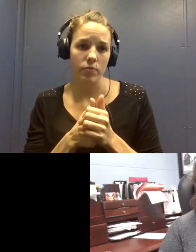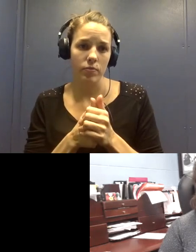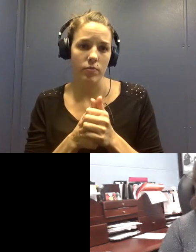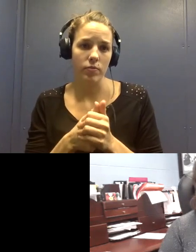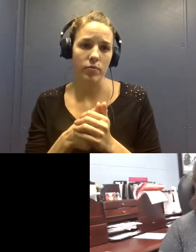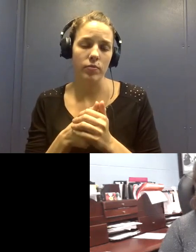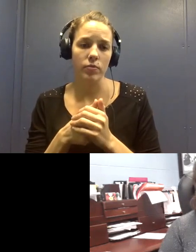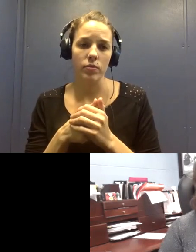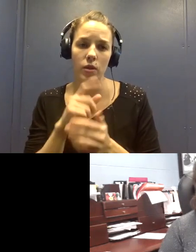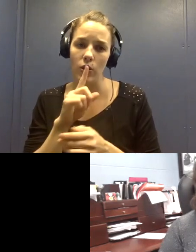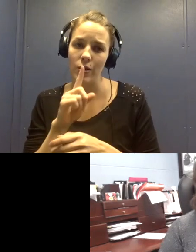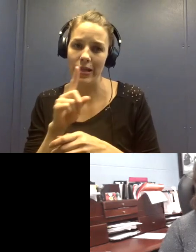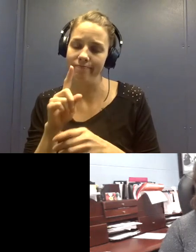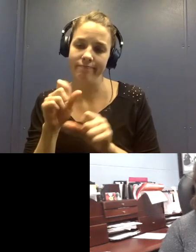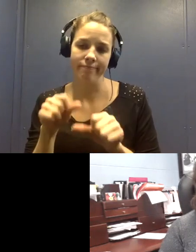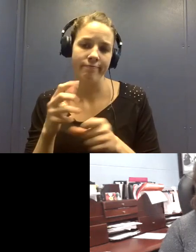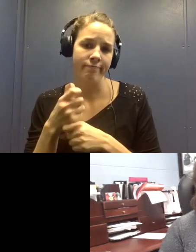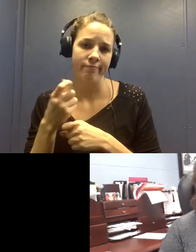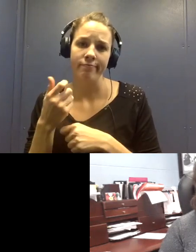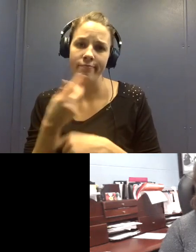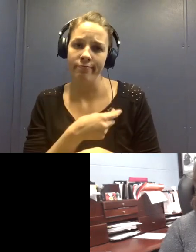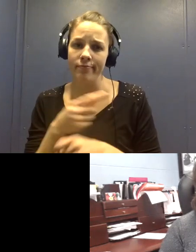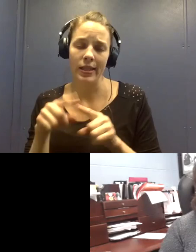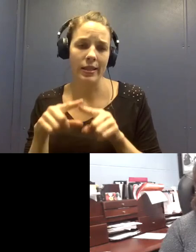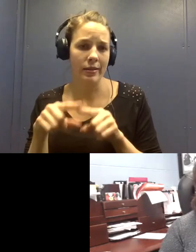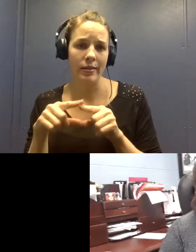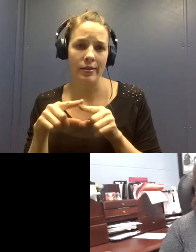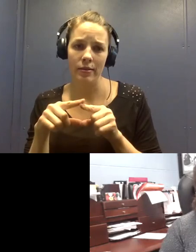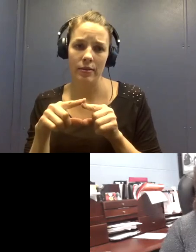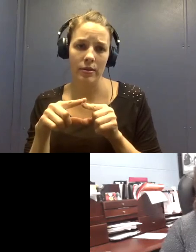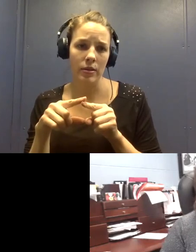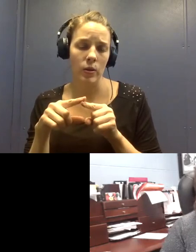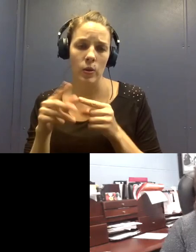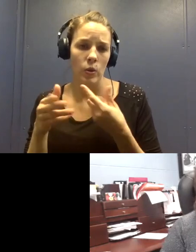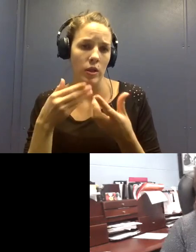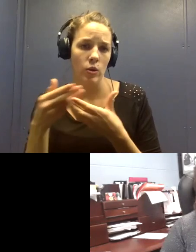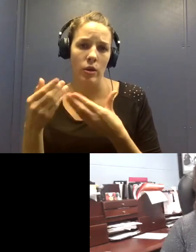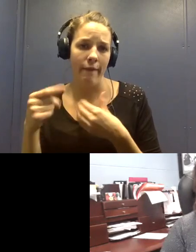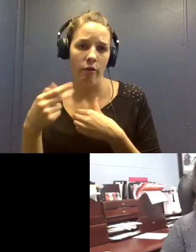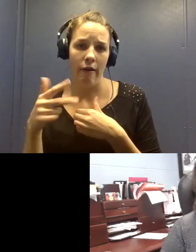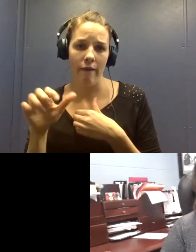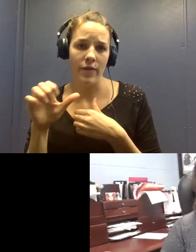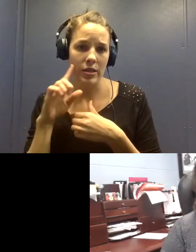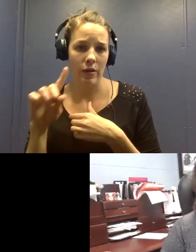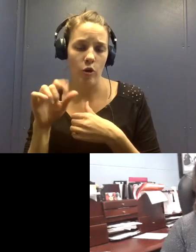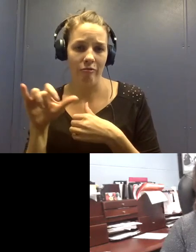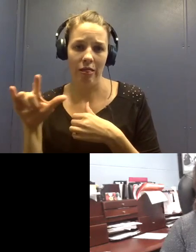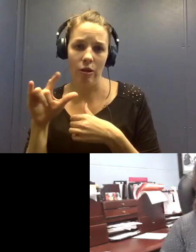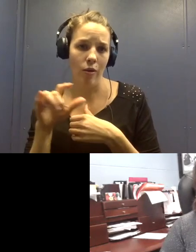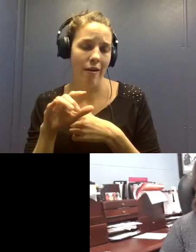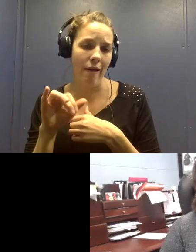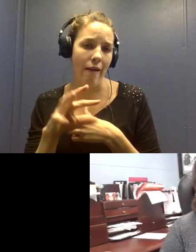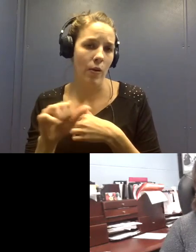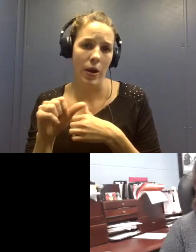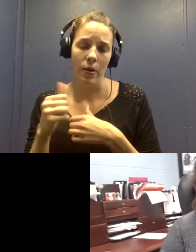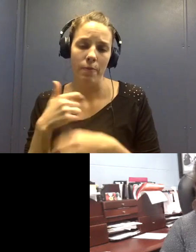Well, they can really get their vaccine depending on if they're in whichever phase they are for Illinois or Iowa. You